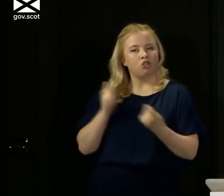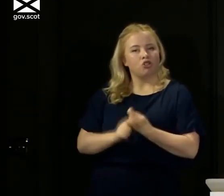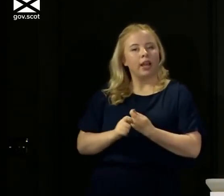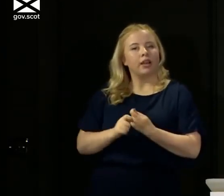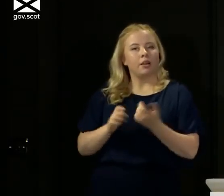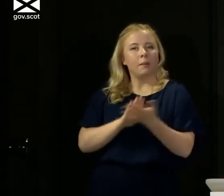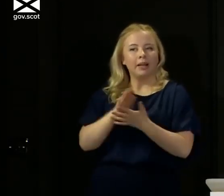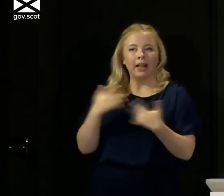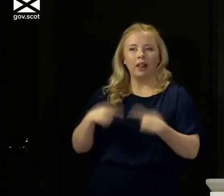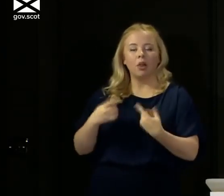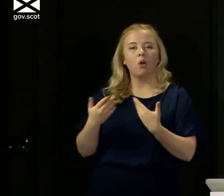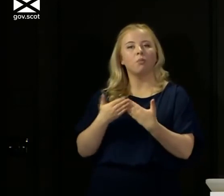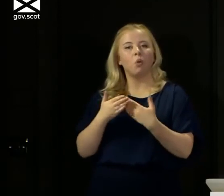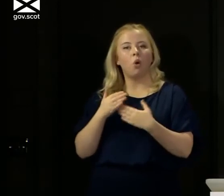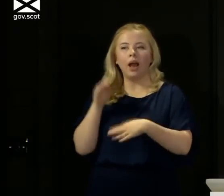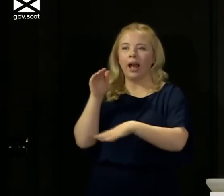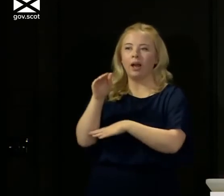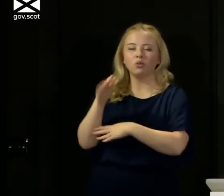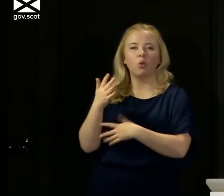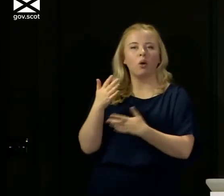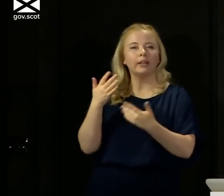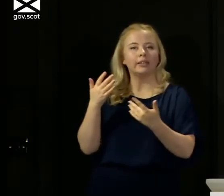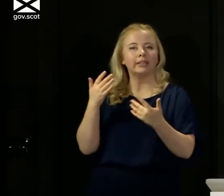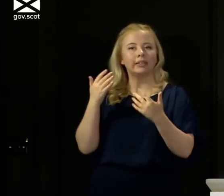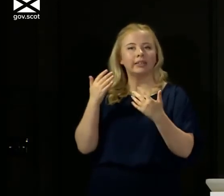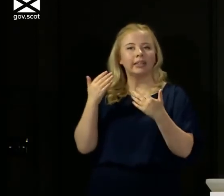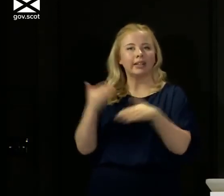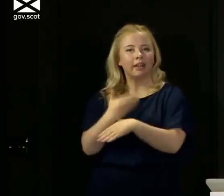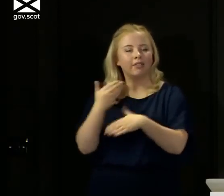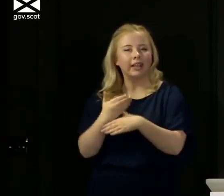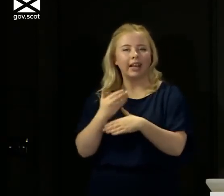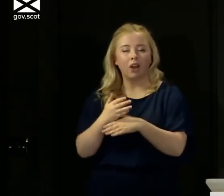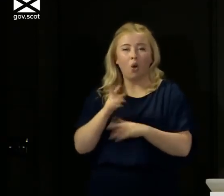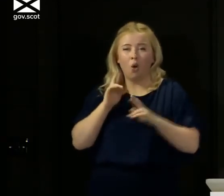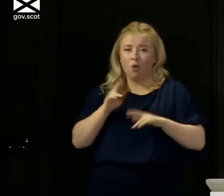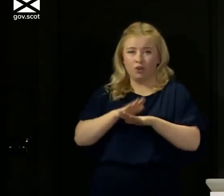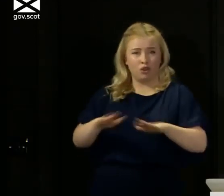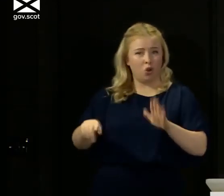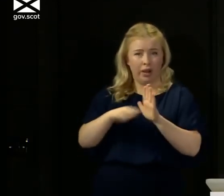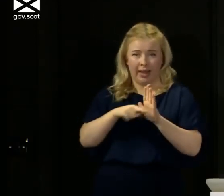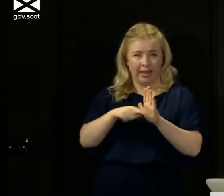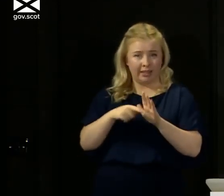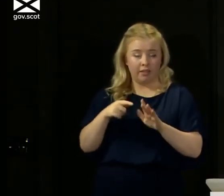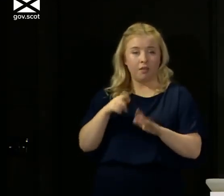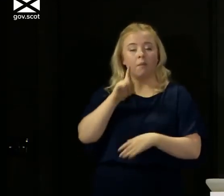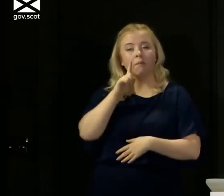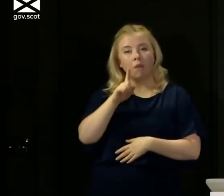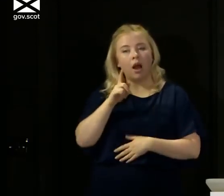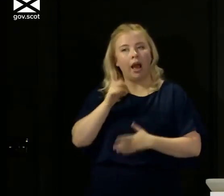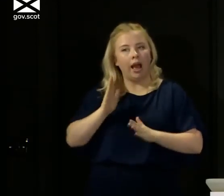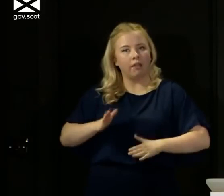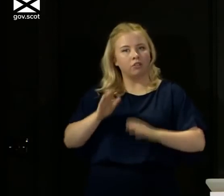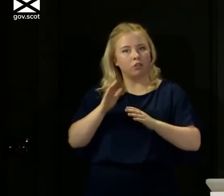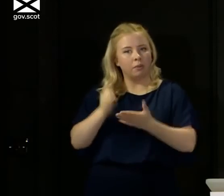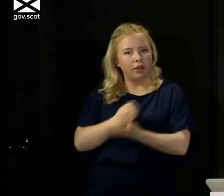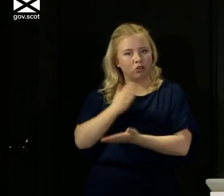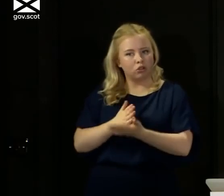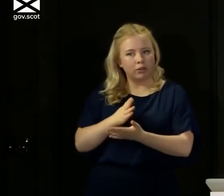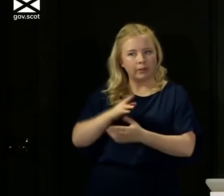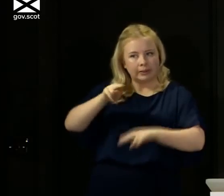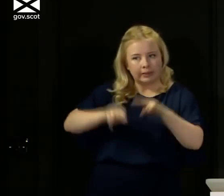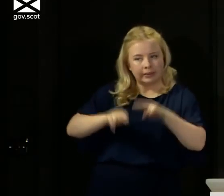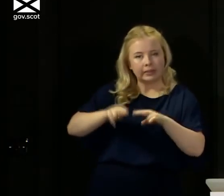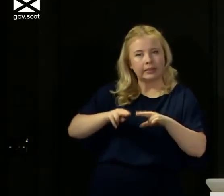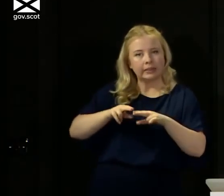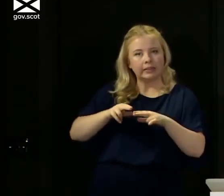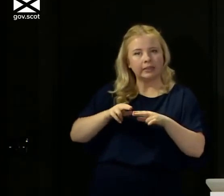allow more outdoor activity will be. Now, hopefully there will not be a negative impact of those, but we need to take the time to monitor that. And that's something